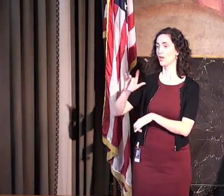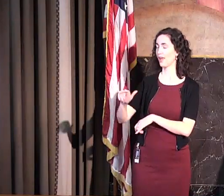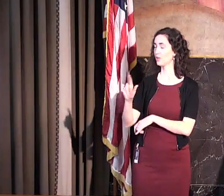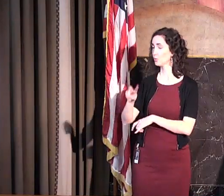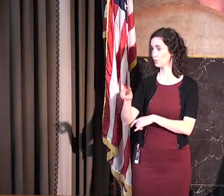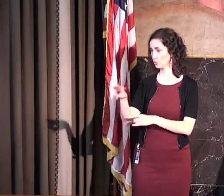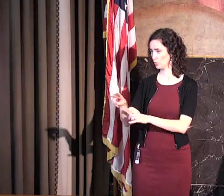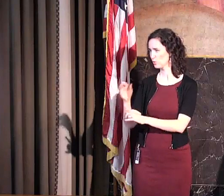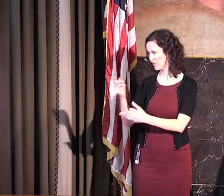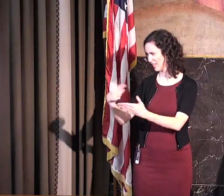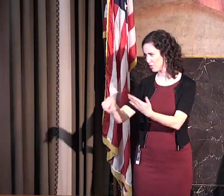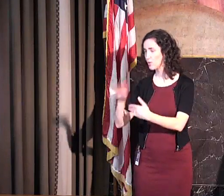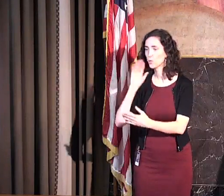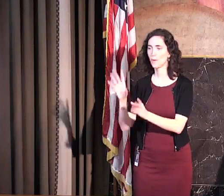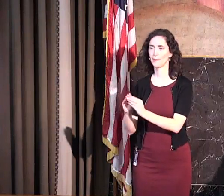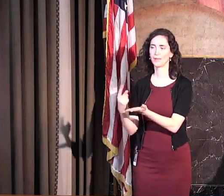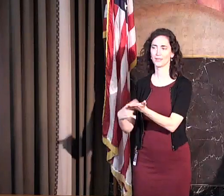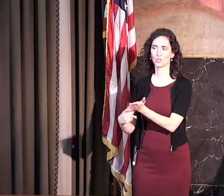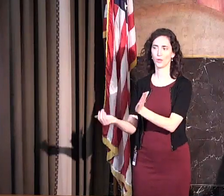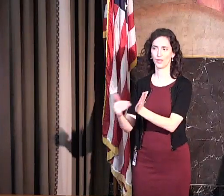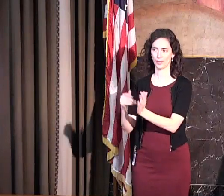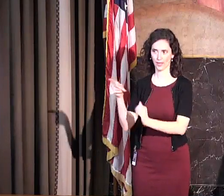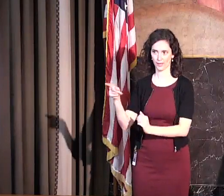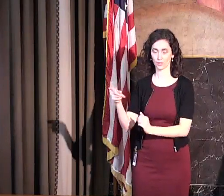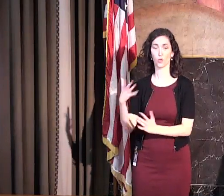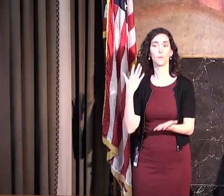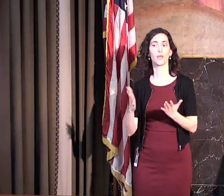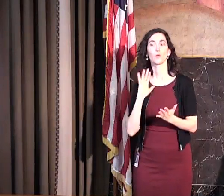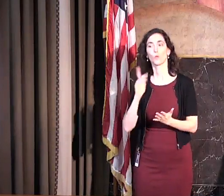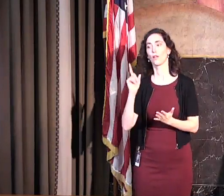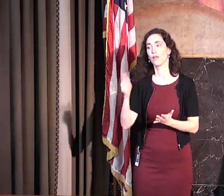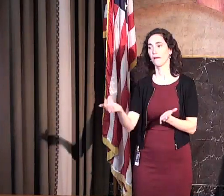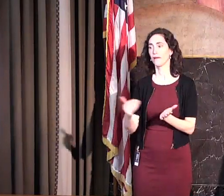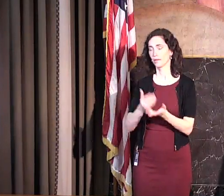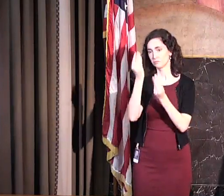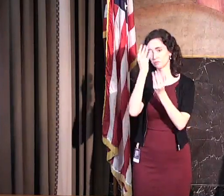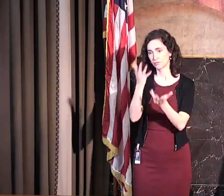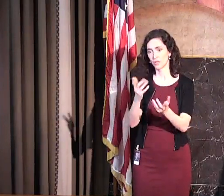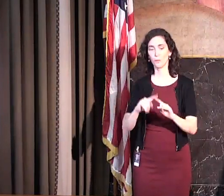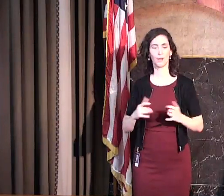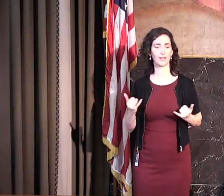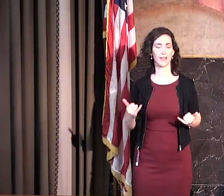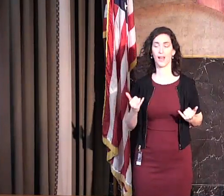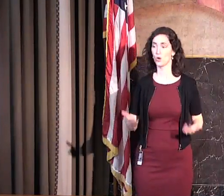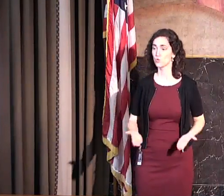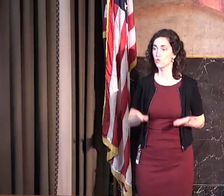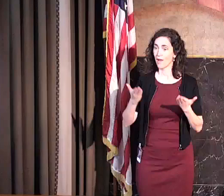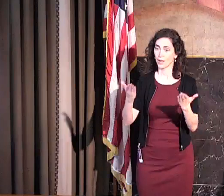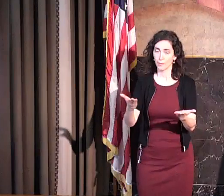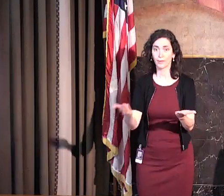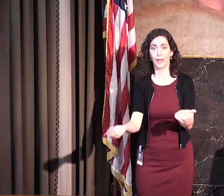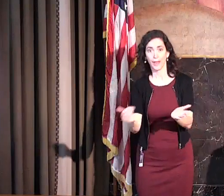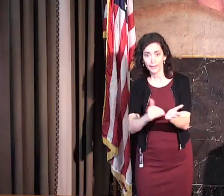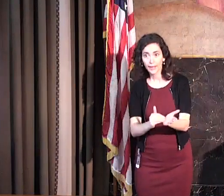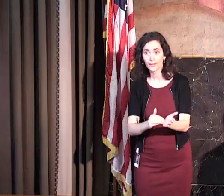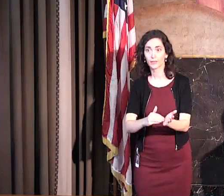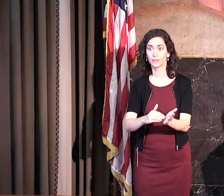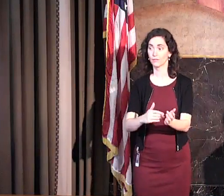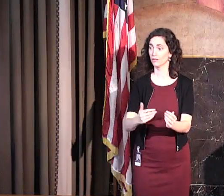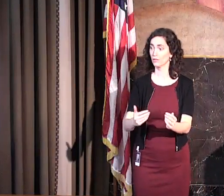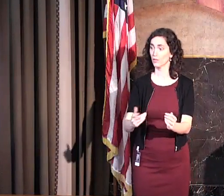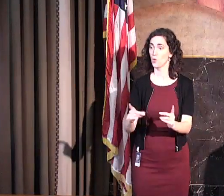to talk a little bit more about that. So further news might come, but right now there is no recommendation for booster shots. Yeah.